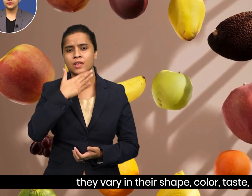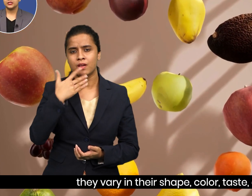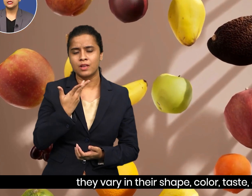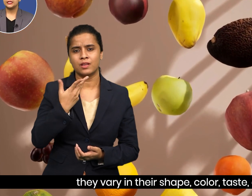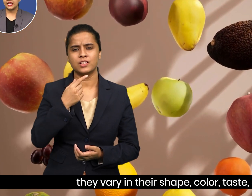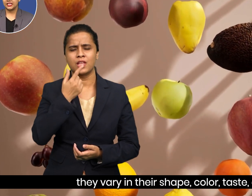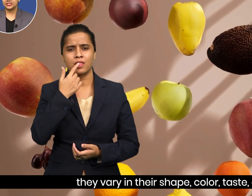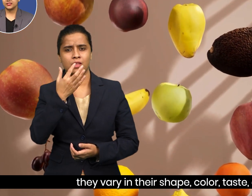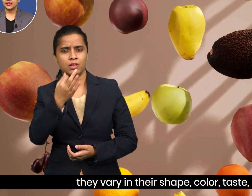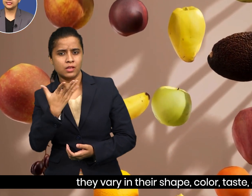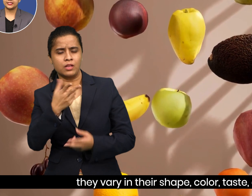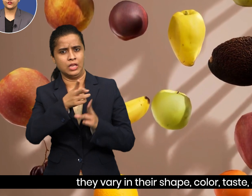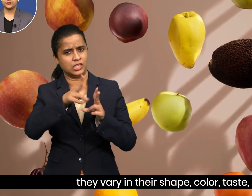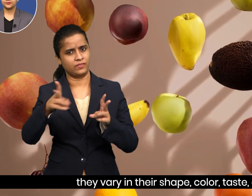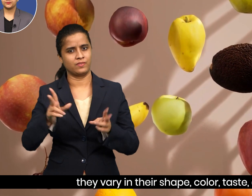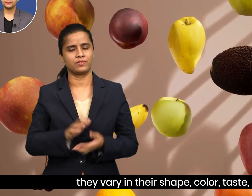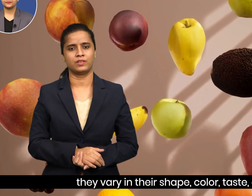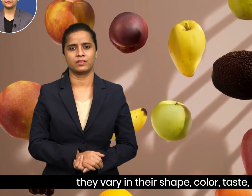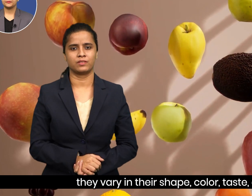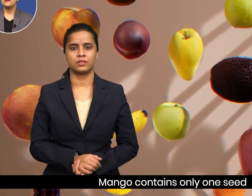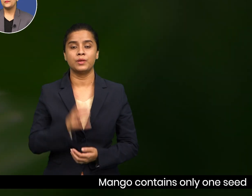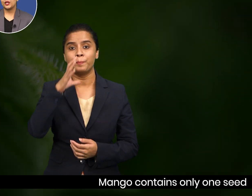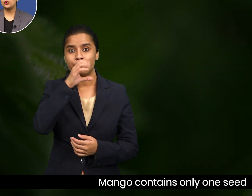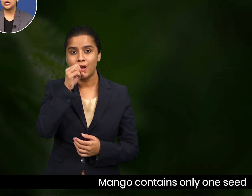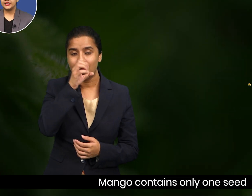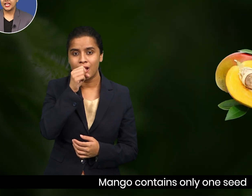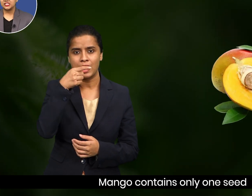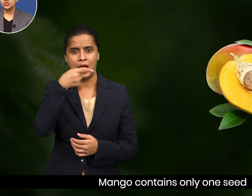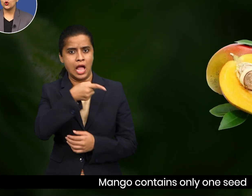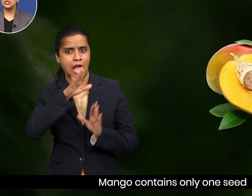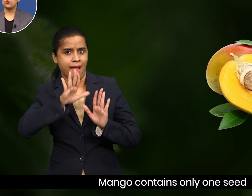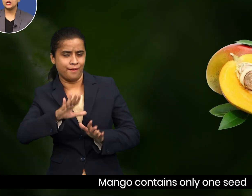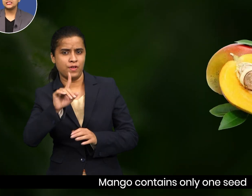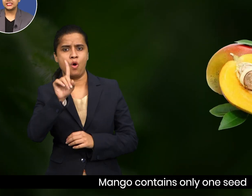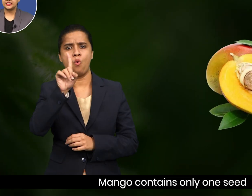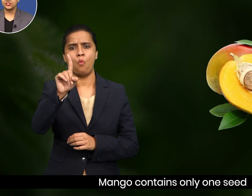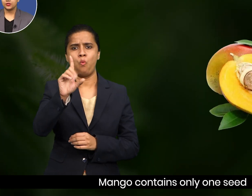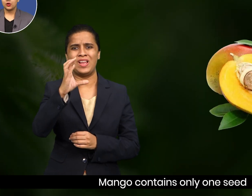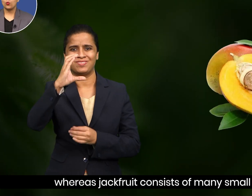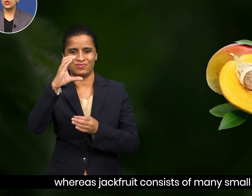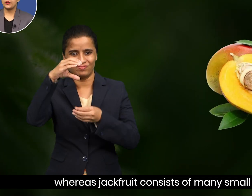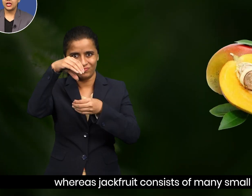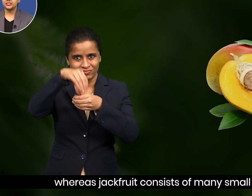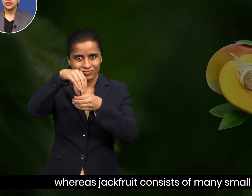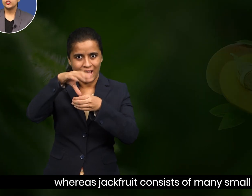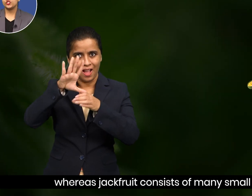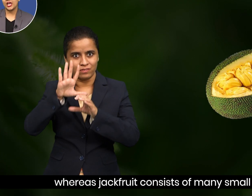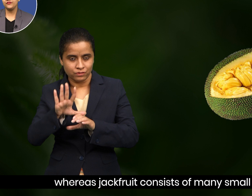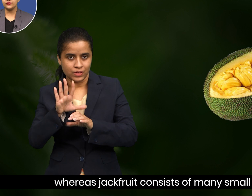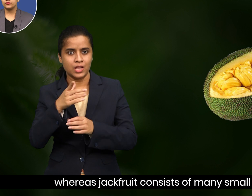color, taste, etc. Mango contains only one seed,